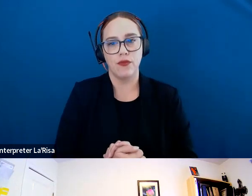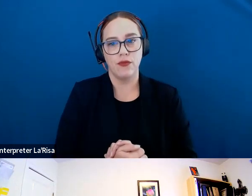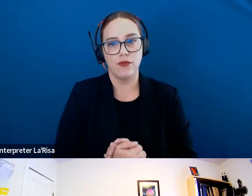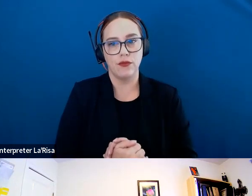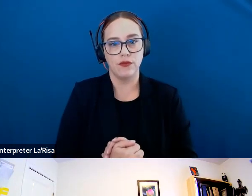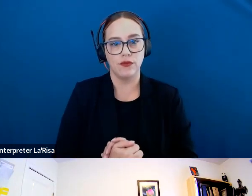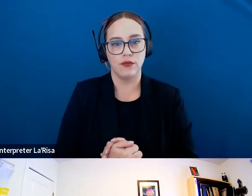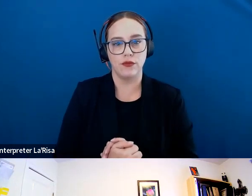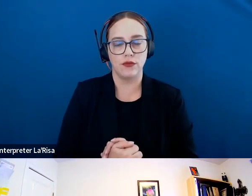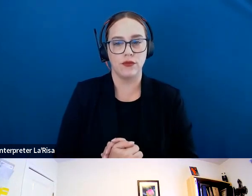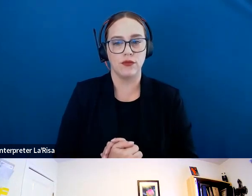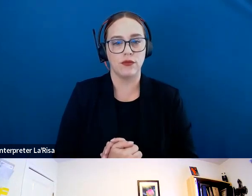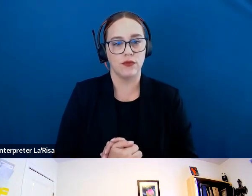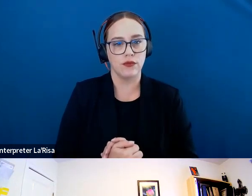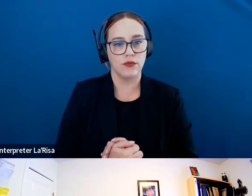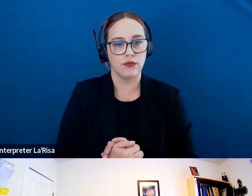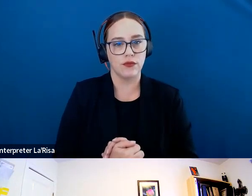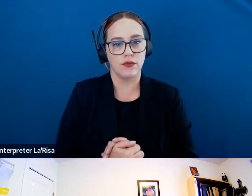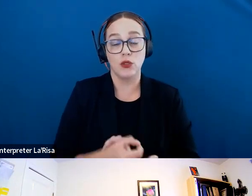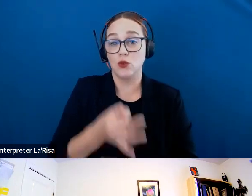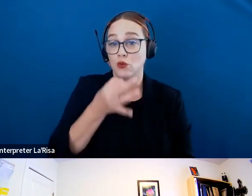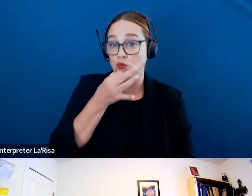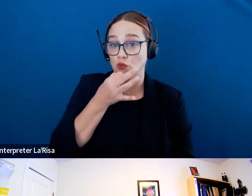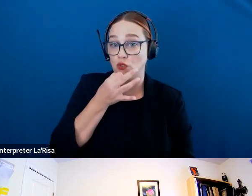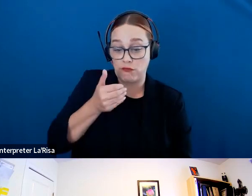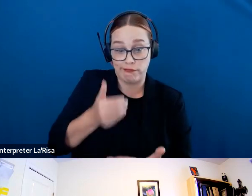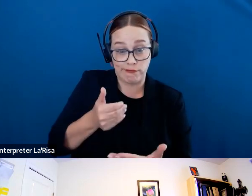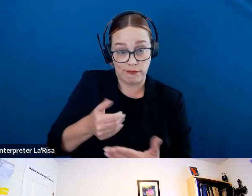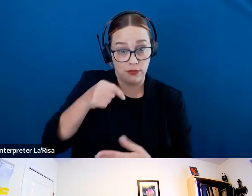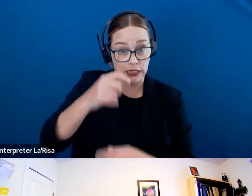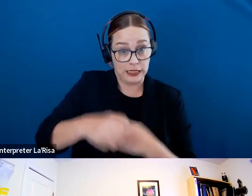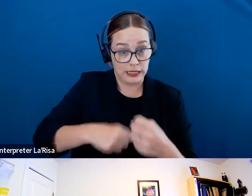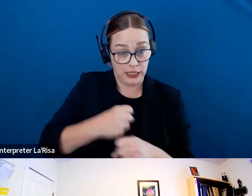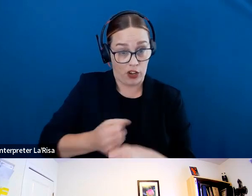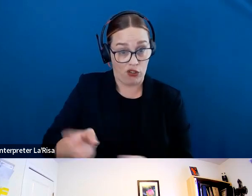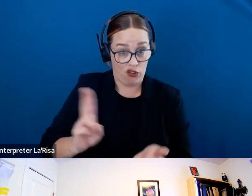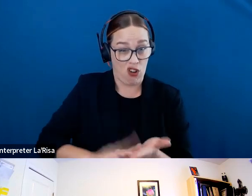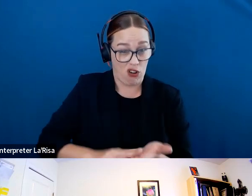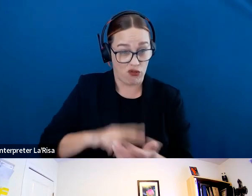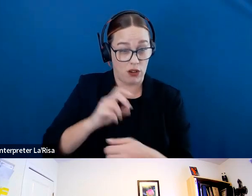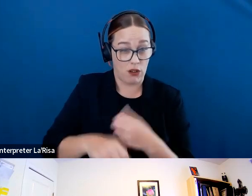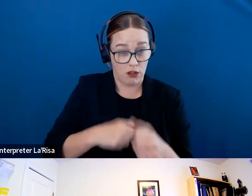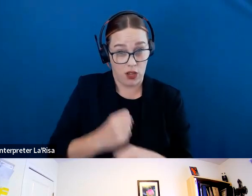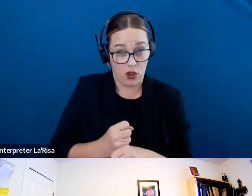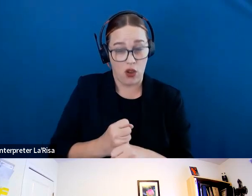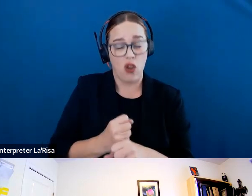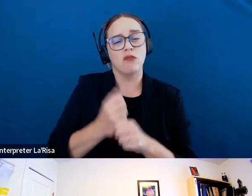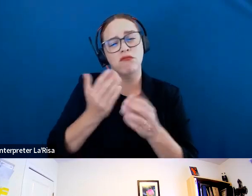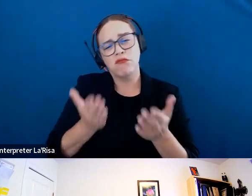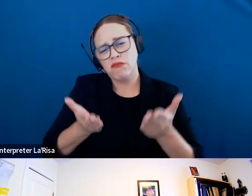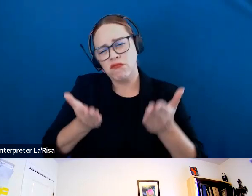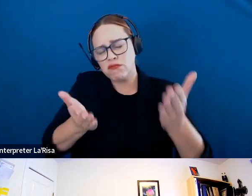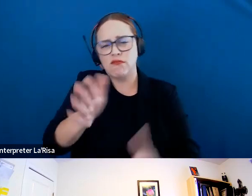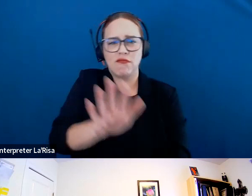The upcoming e-learning communities for this contract year, we are set to probably offer about 6 or 7. We're